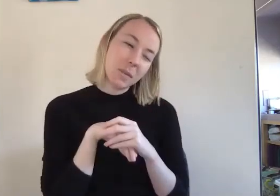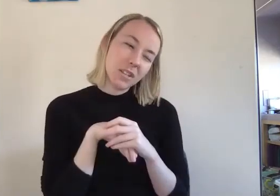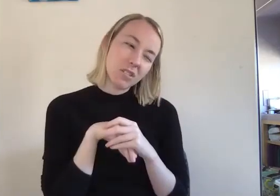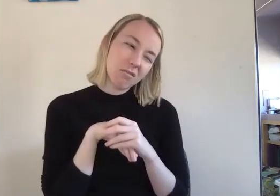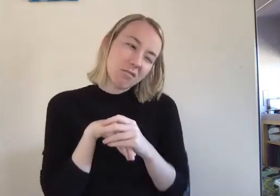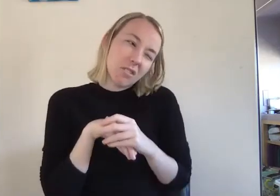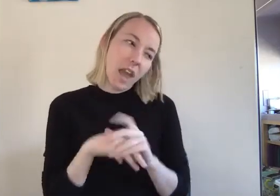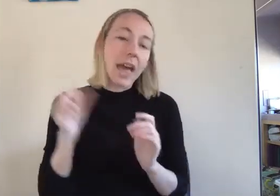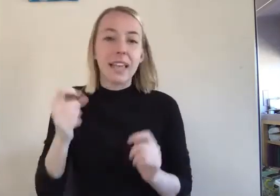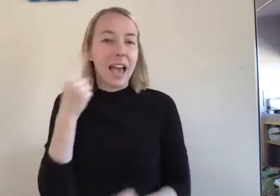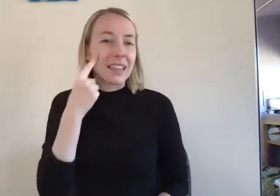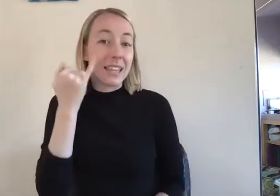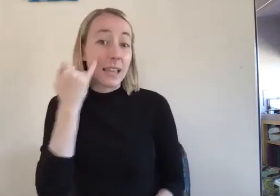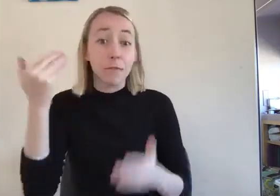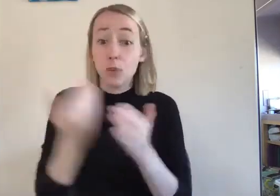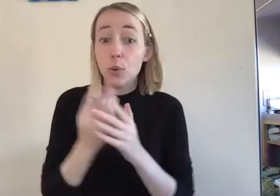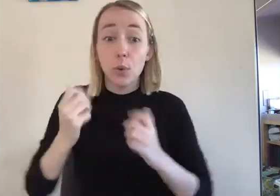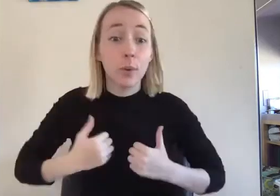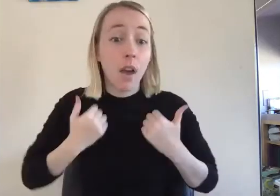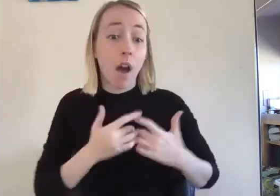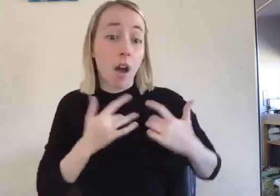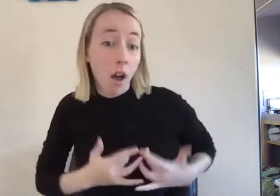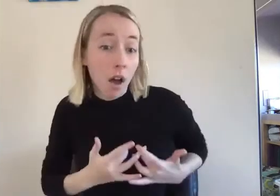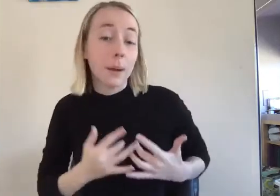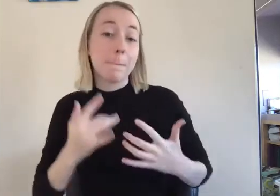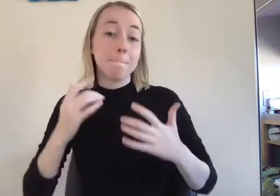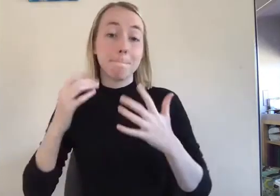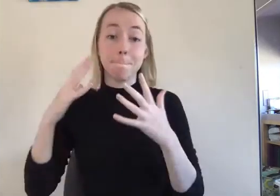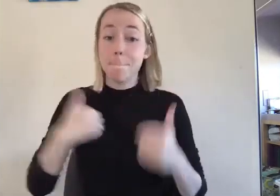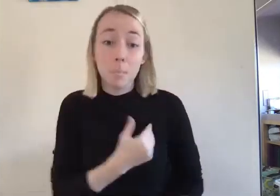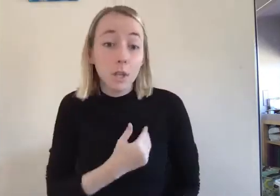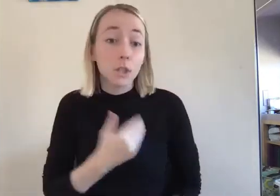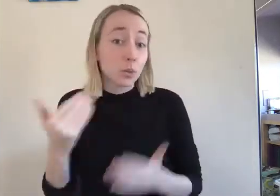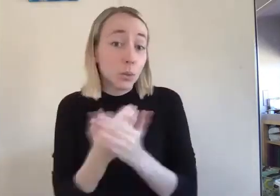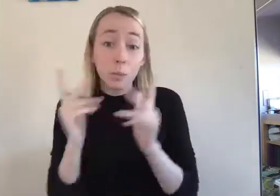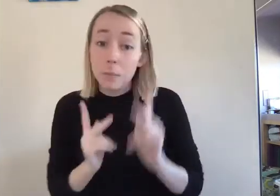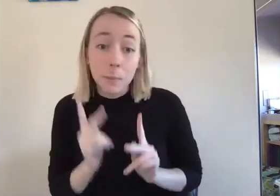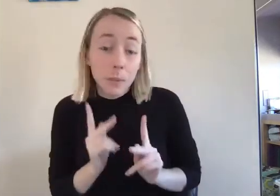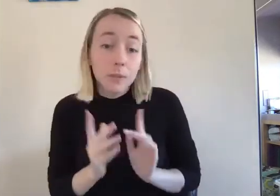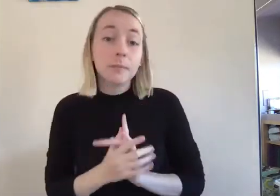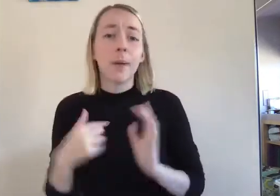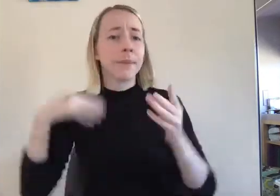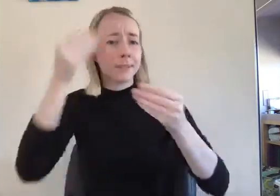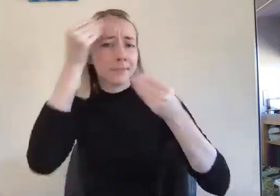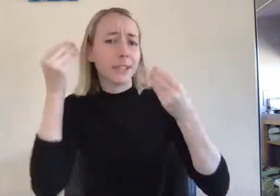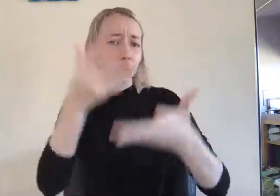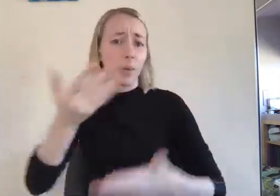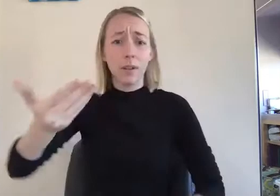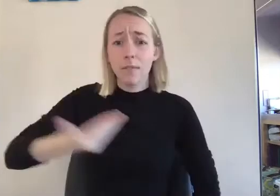Participation. Yeah, I think I just want to, if there's also newer or young at heart members in here, just want to